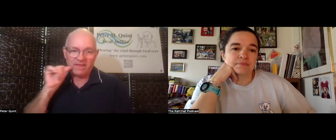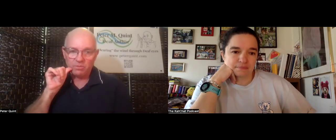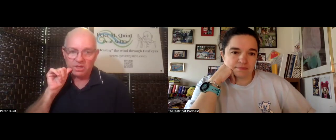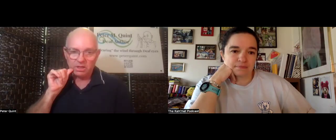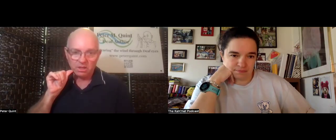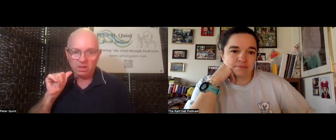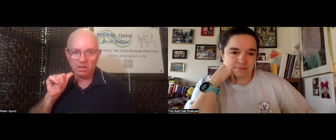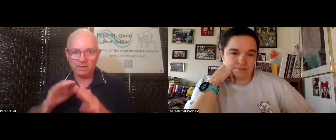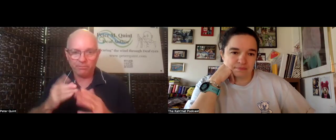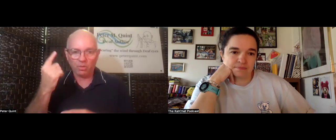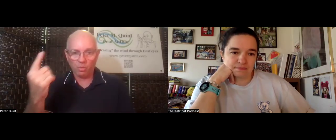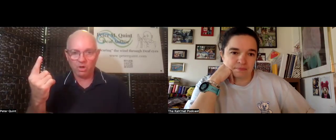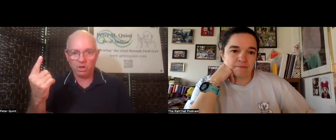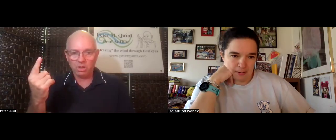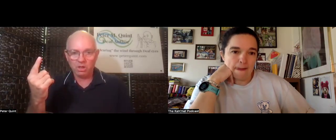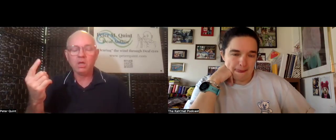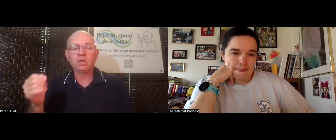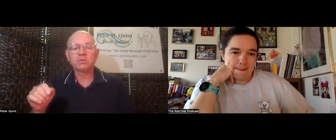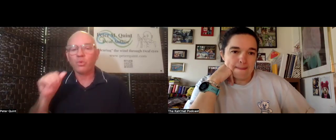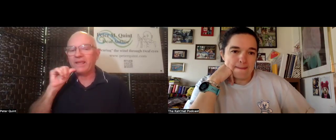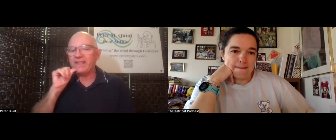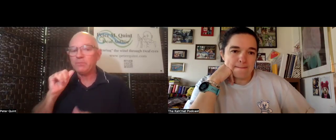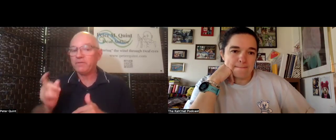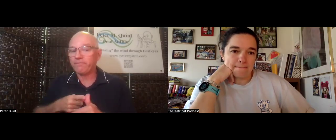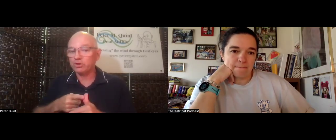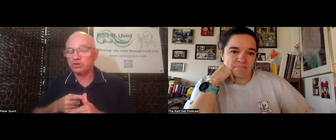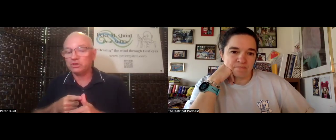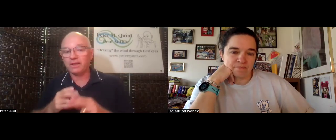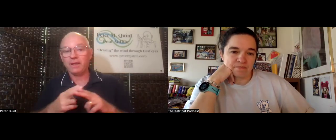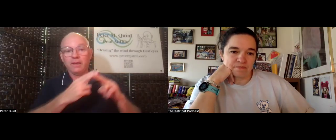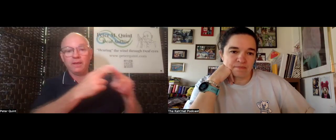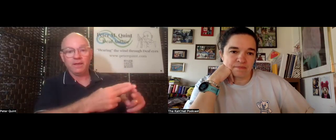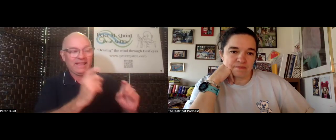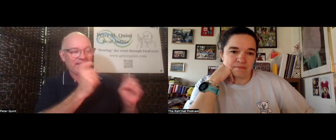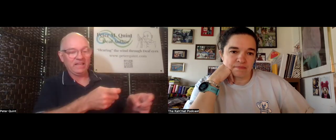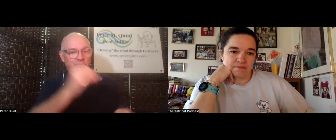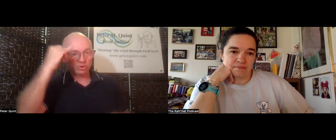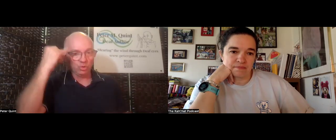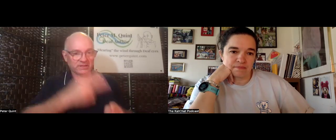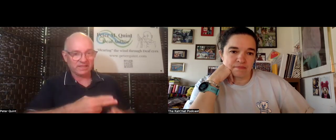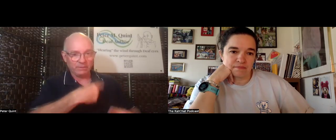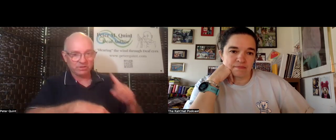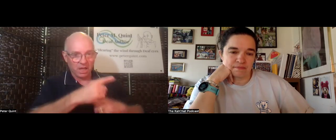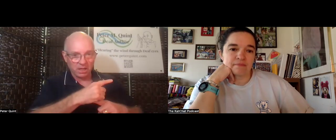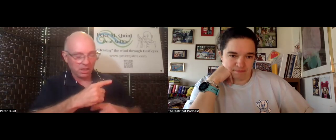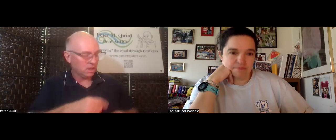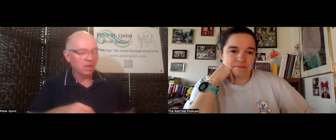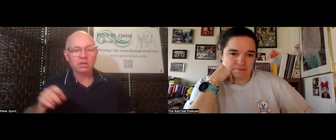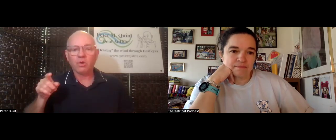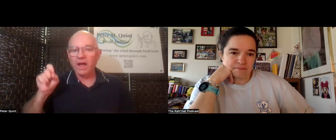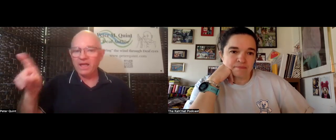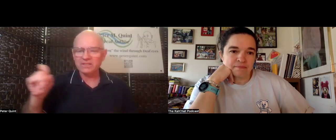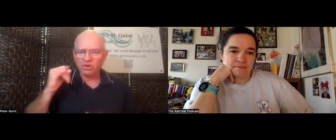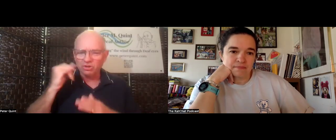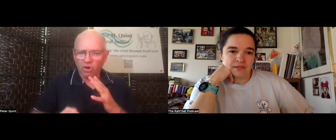character of Amy in book one. So when Amy first gives Julius a name sign,